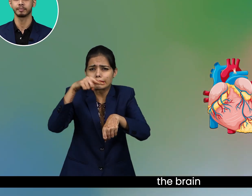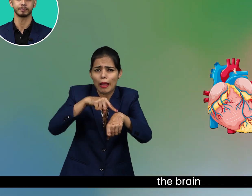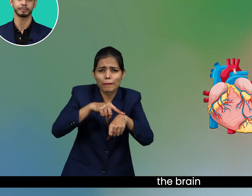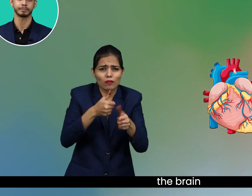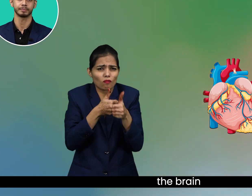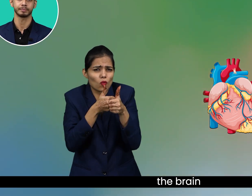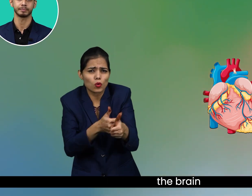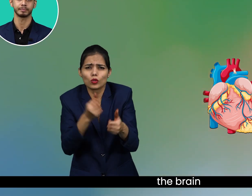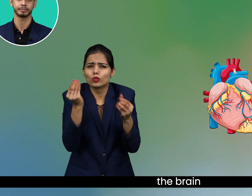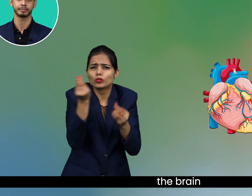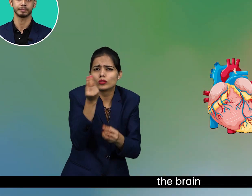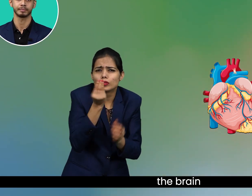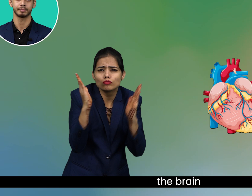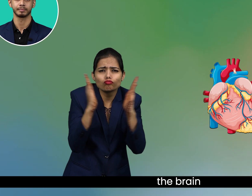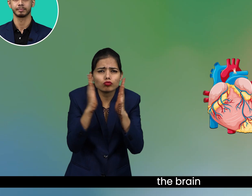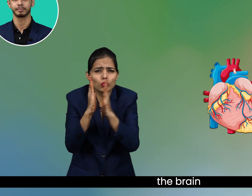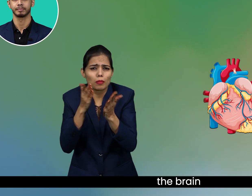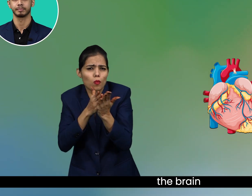brain.